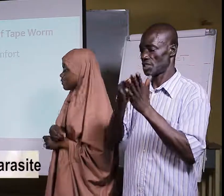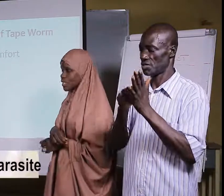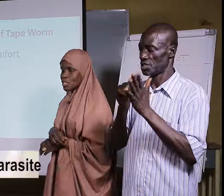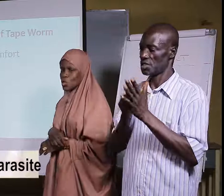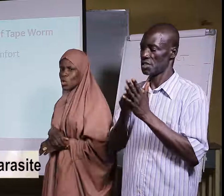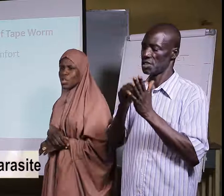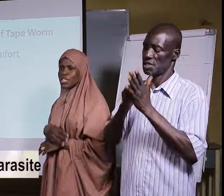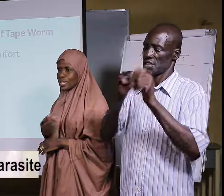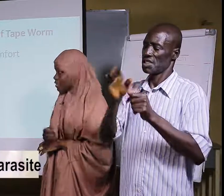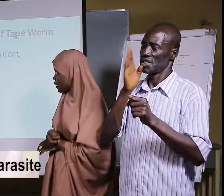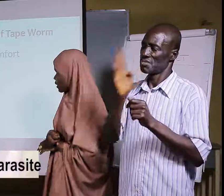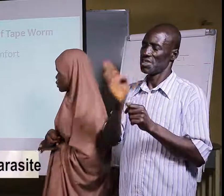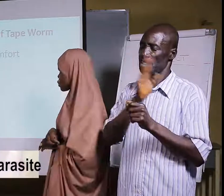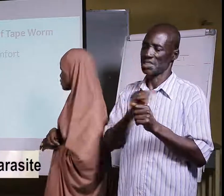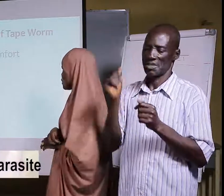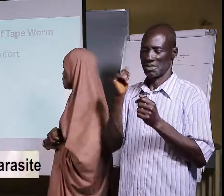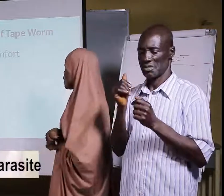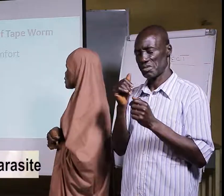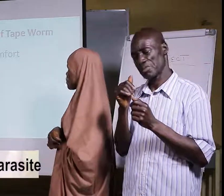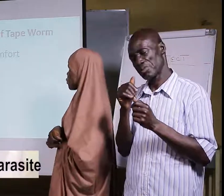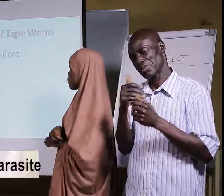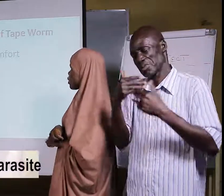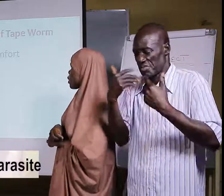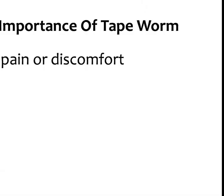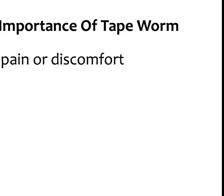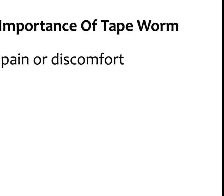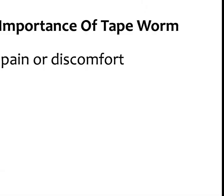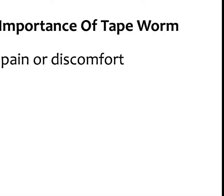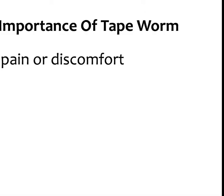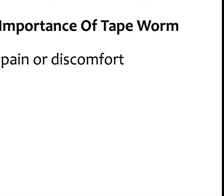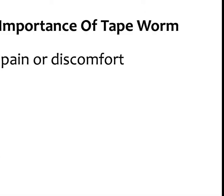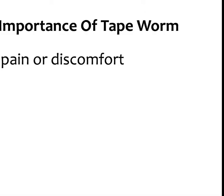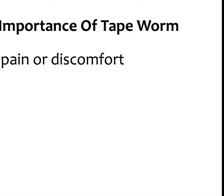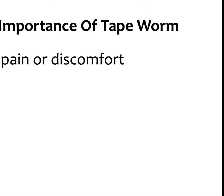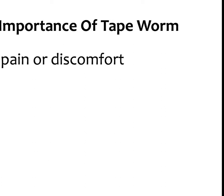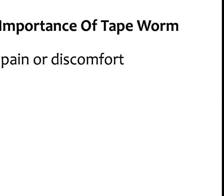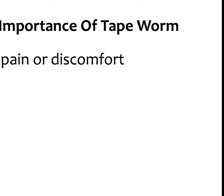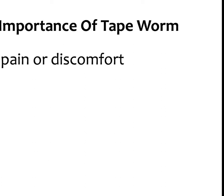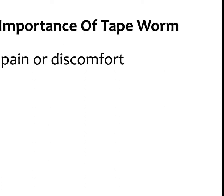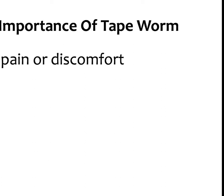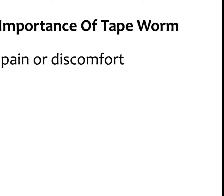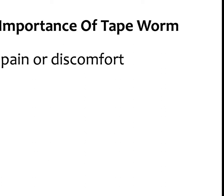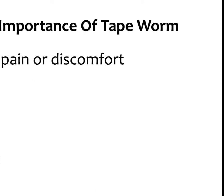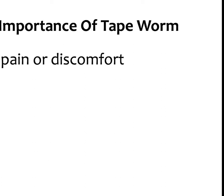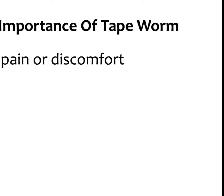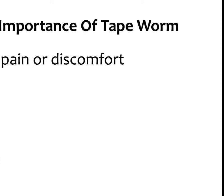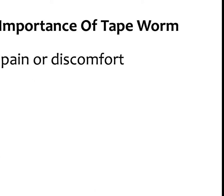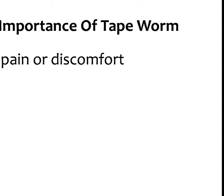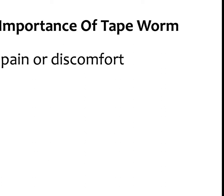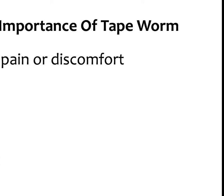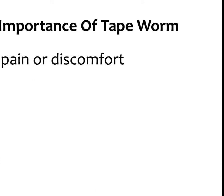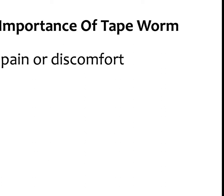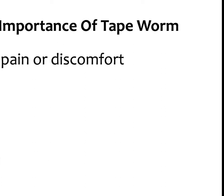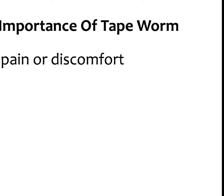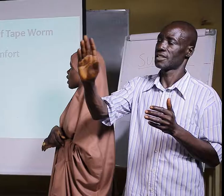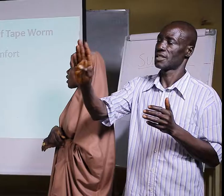be advantages or disadvantages of the tapeworm. Number one, we say abdominal pain or